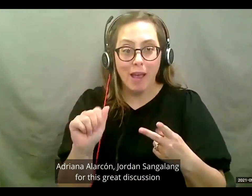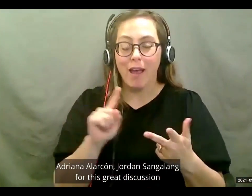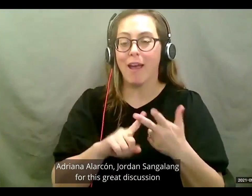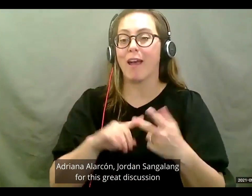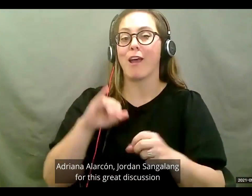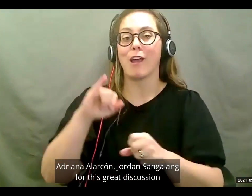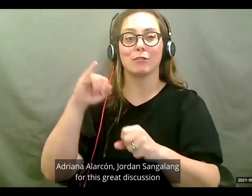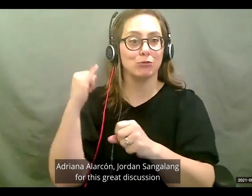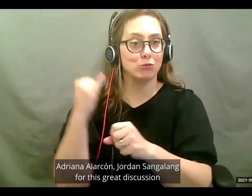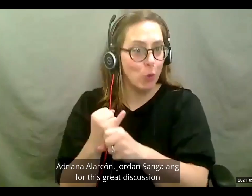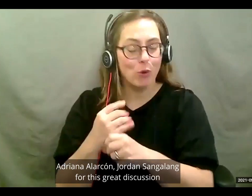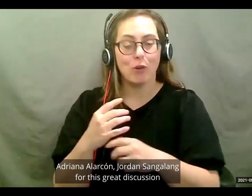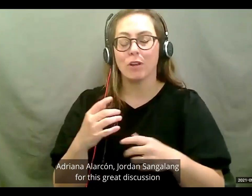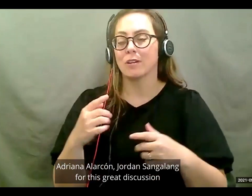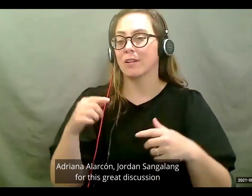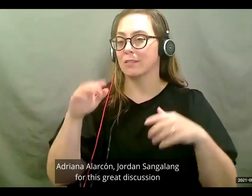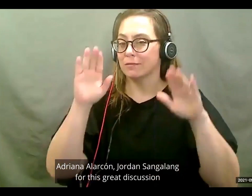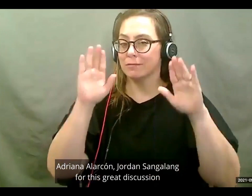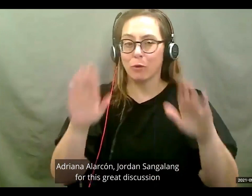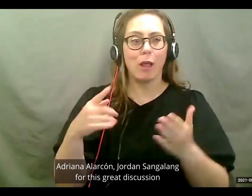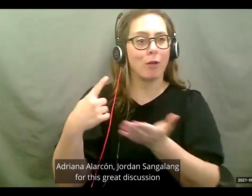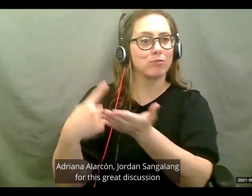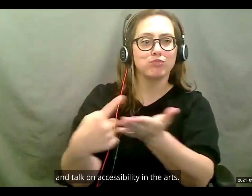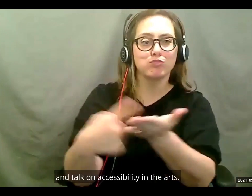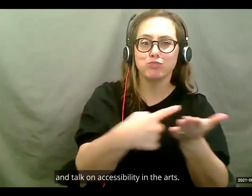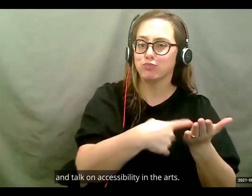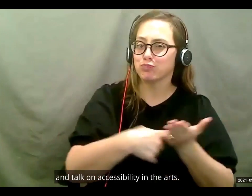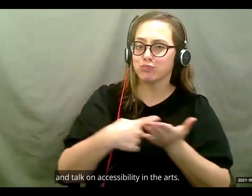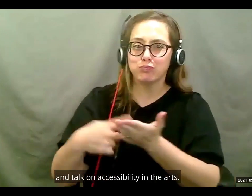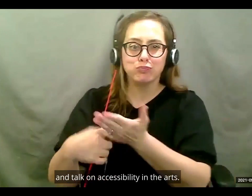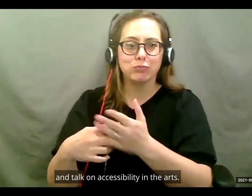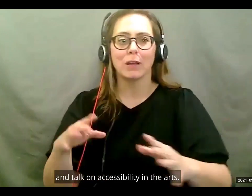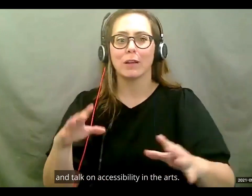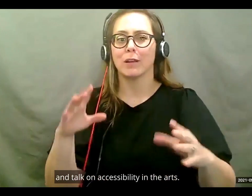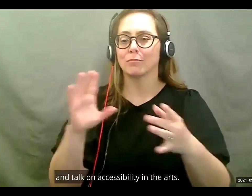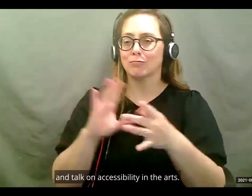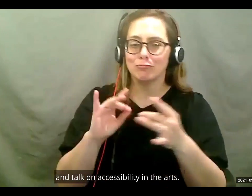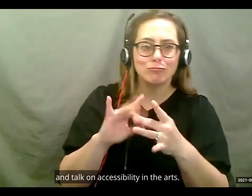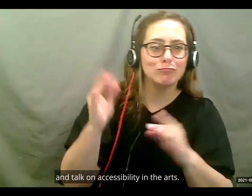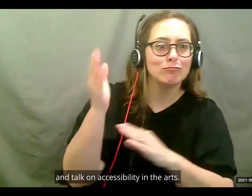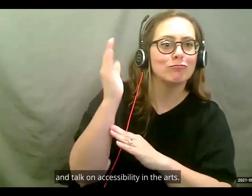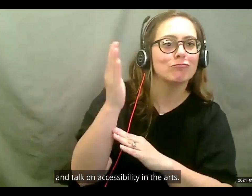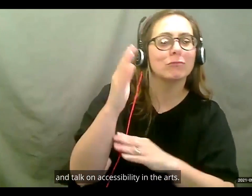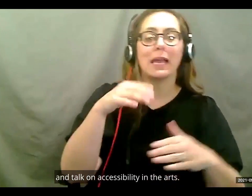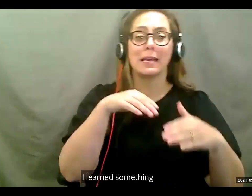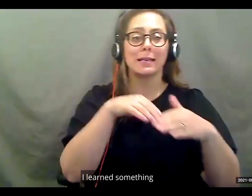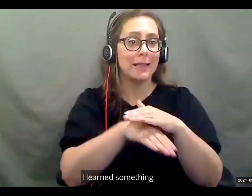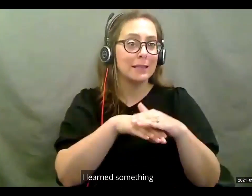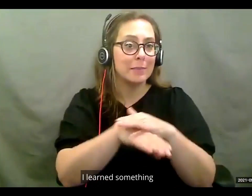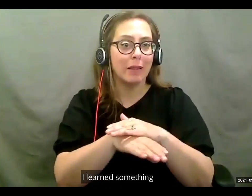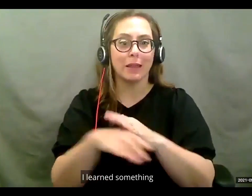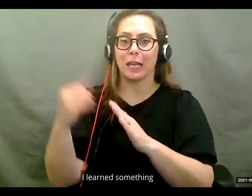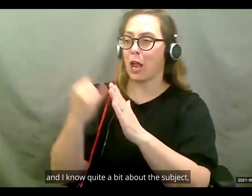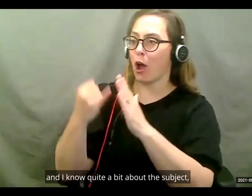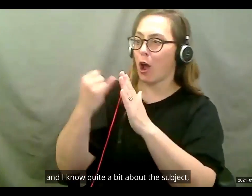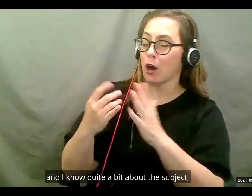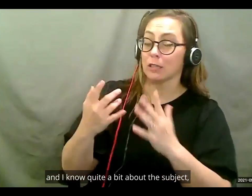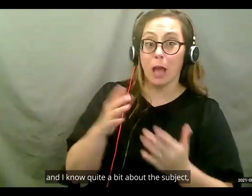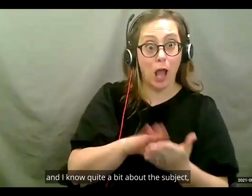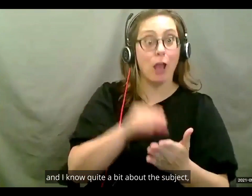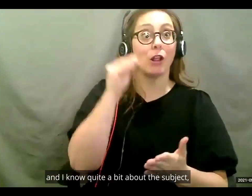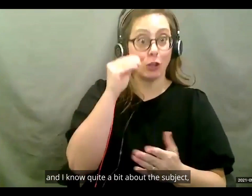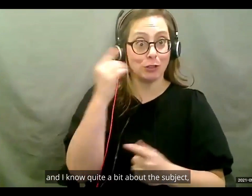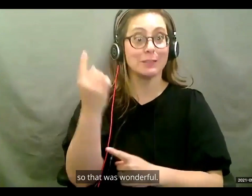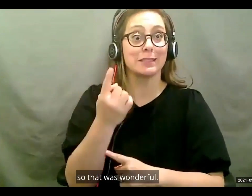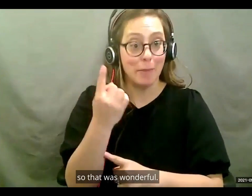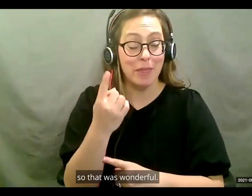Jordan Sangalang for this great discussion and talk on accessibility in the arts. I learned something and I know quite a bit